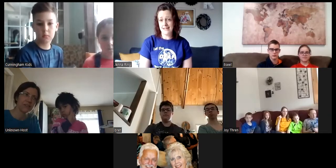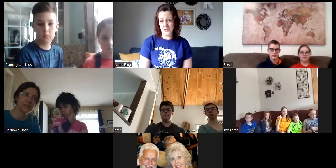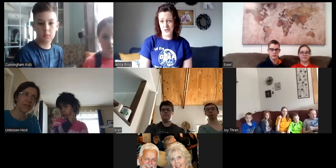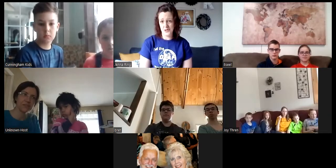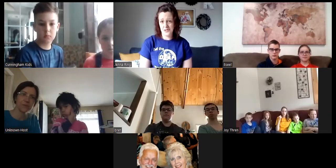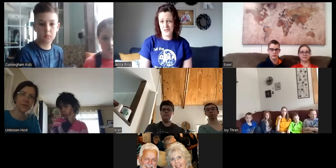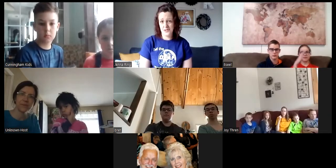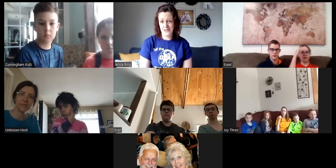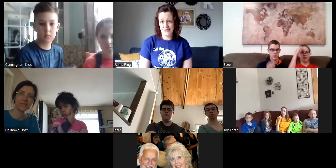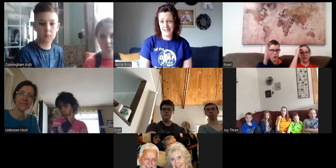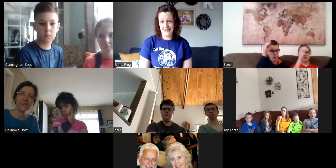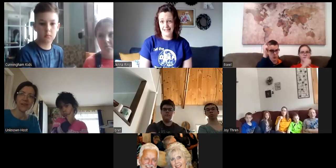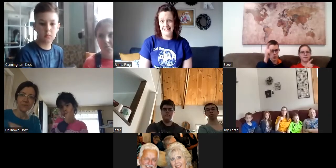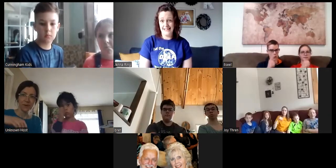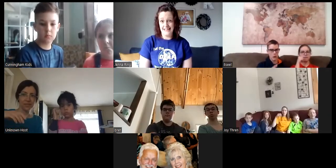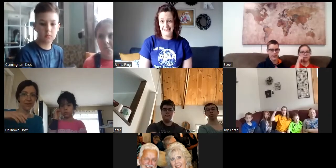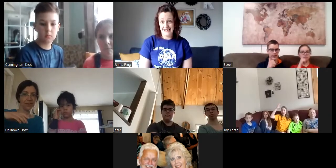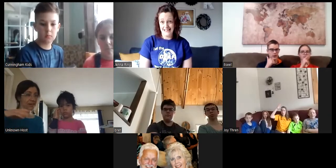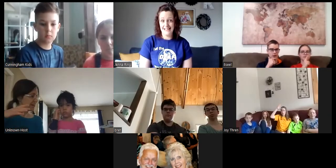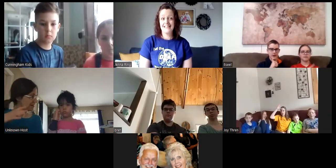and sister?